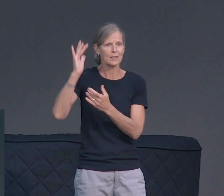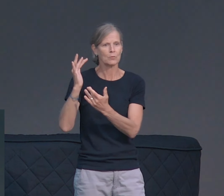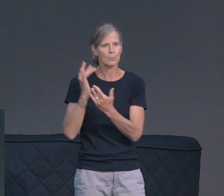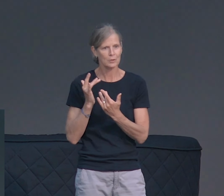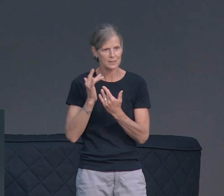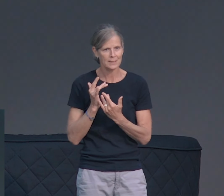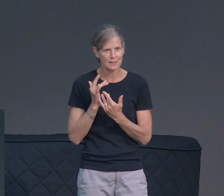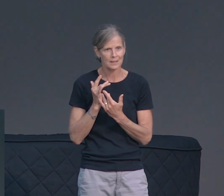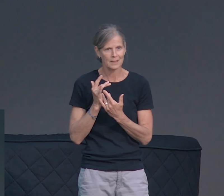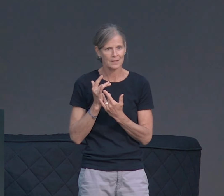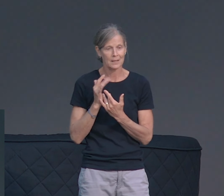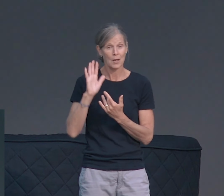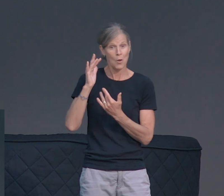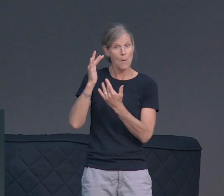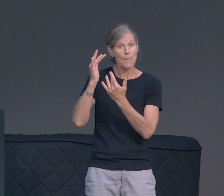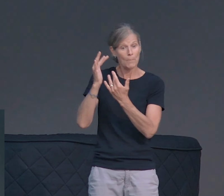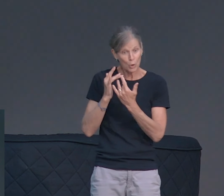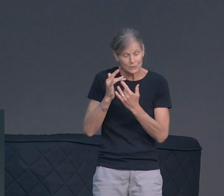Mercy